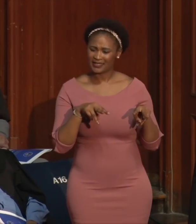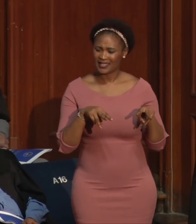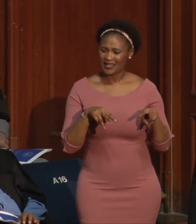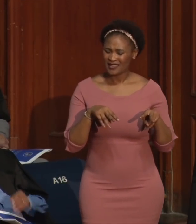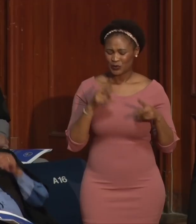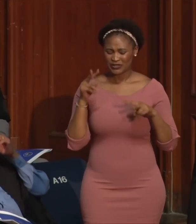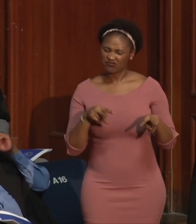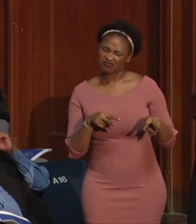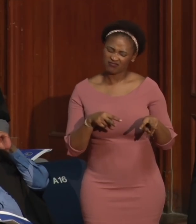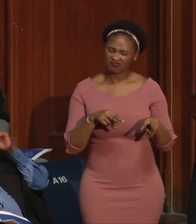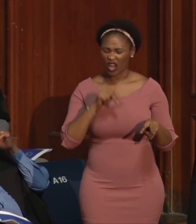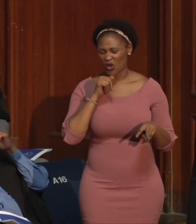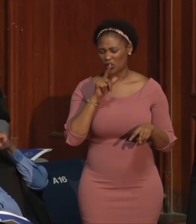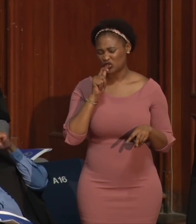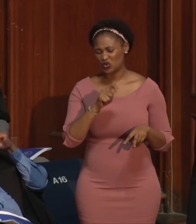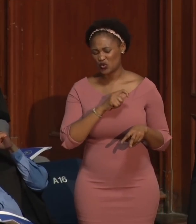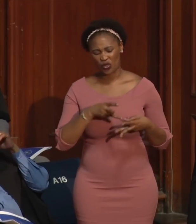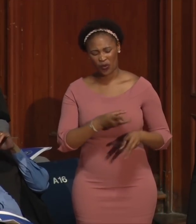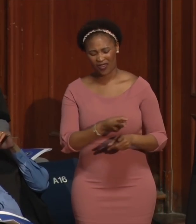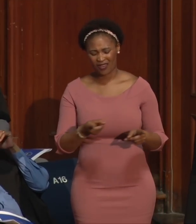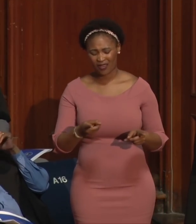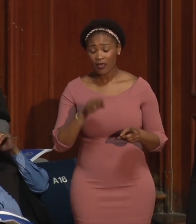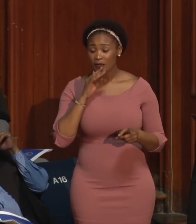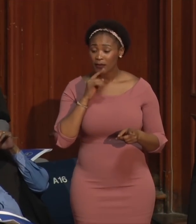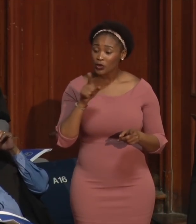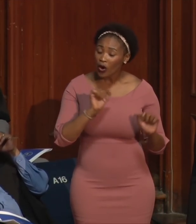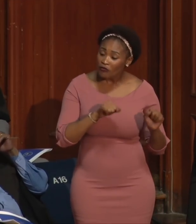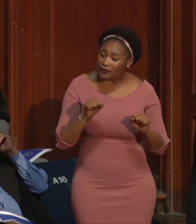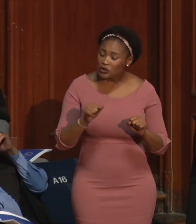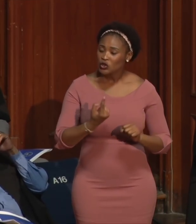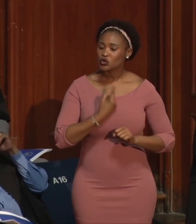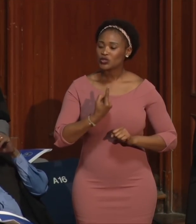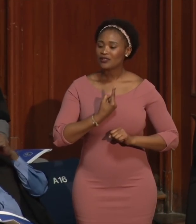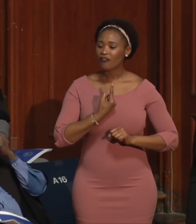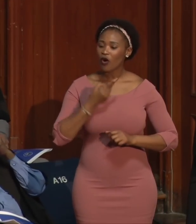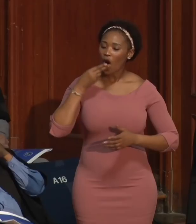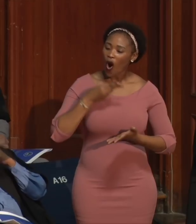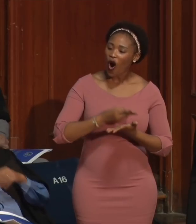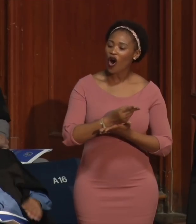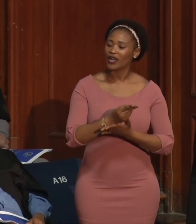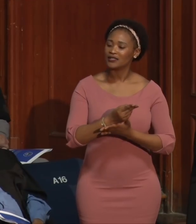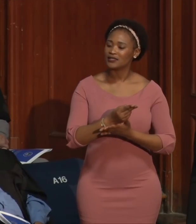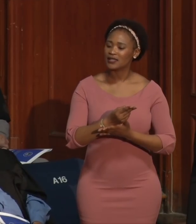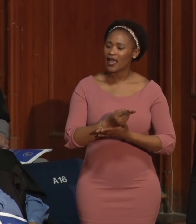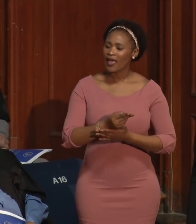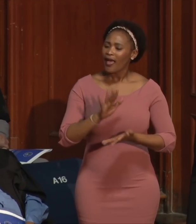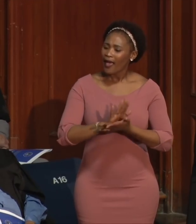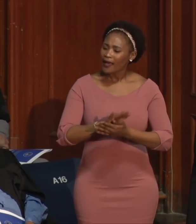be. And this really comes down to your ability to have honest conversations with yourself and the people around you.